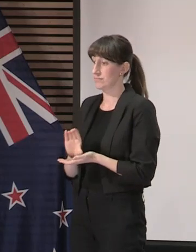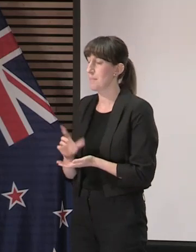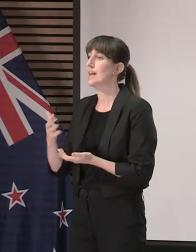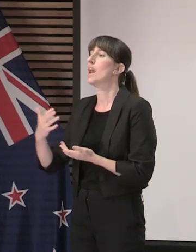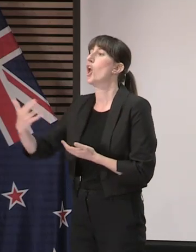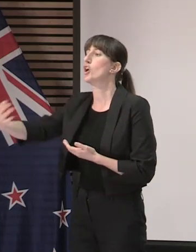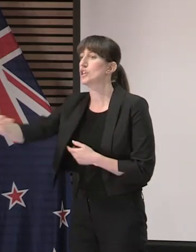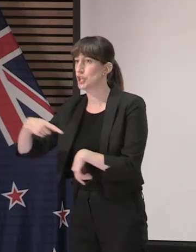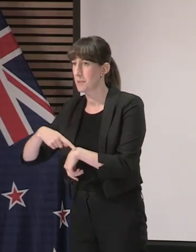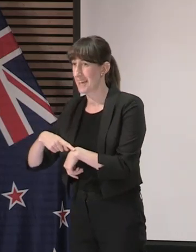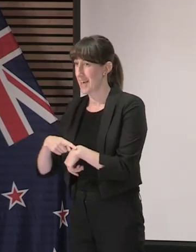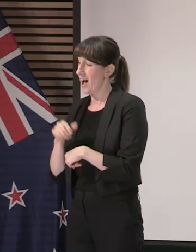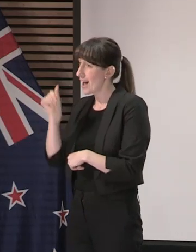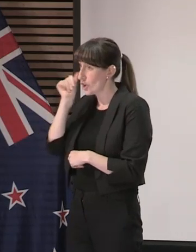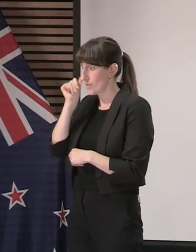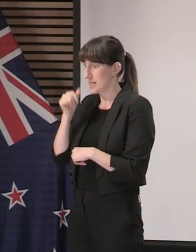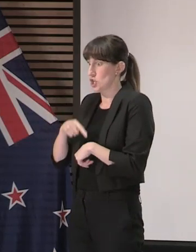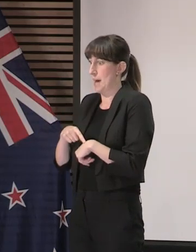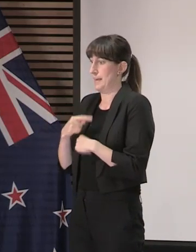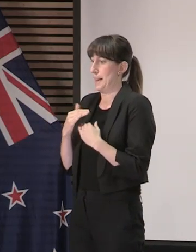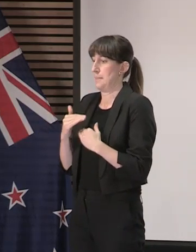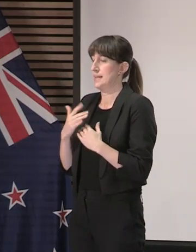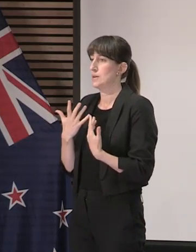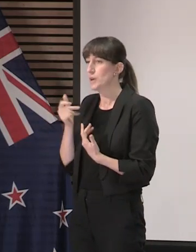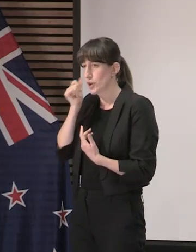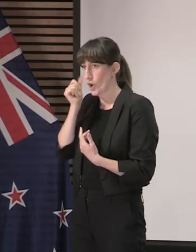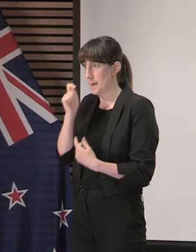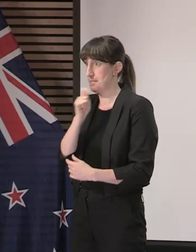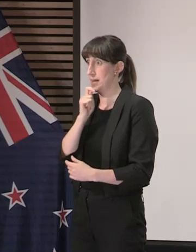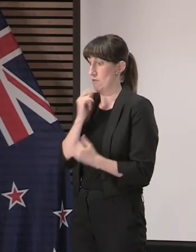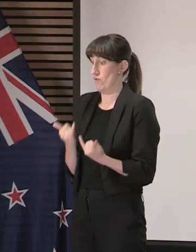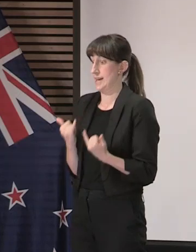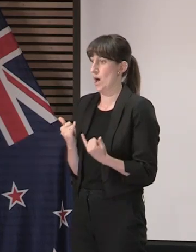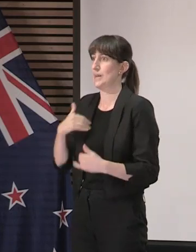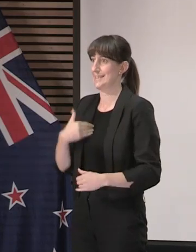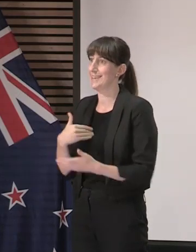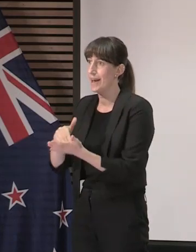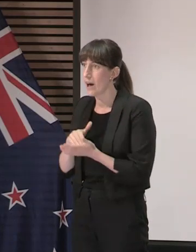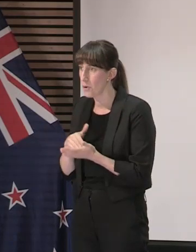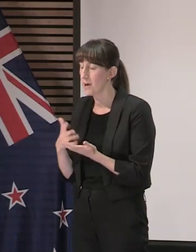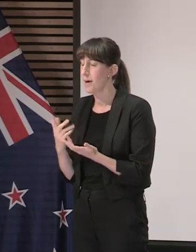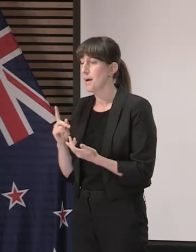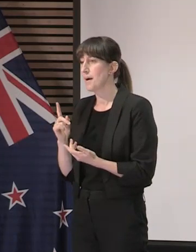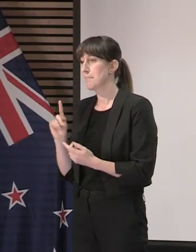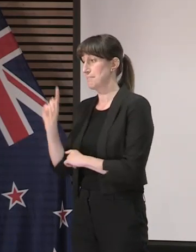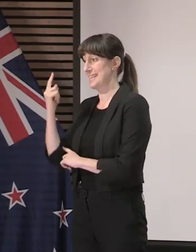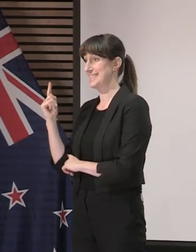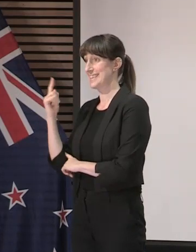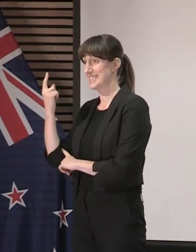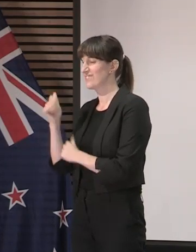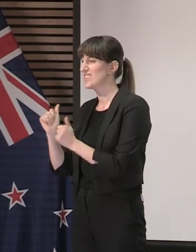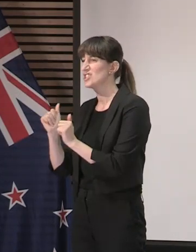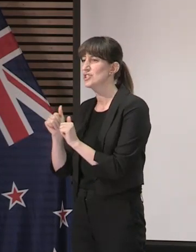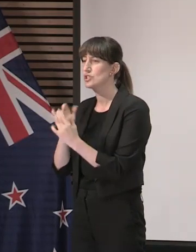We are working on fairly tight timeframes though, because we do see the issues facing the media now. Ministers have been in contact with